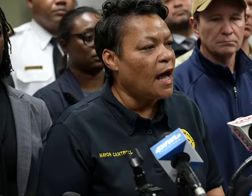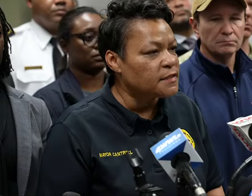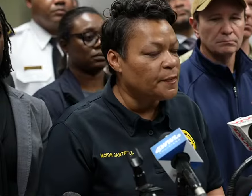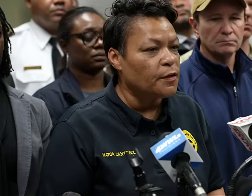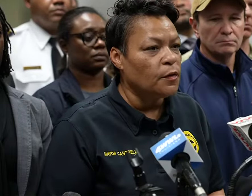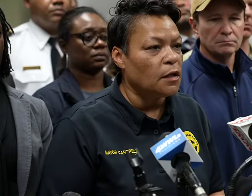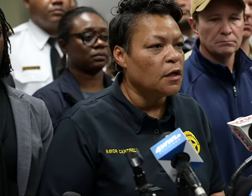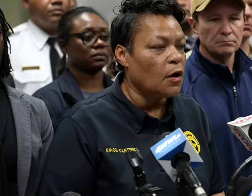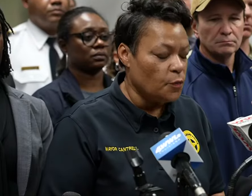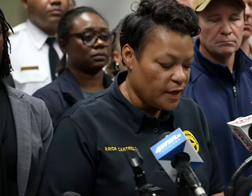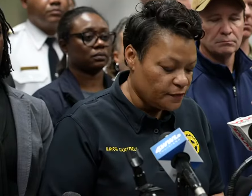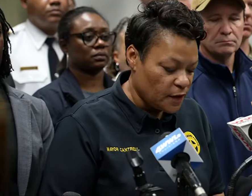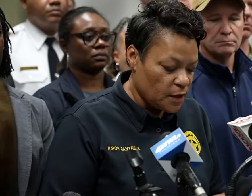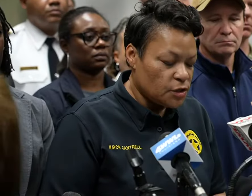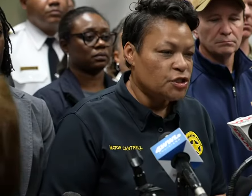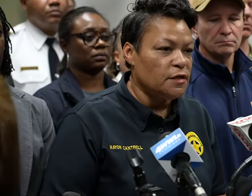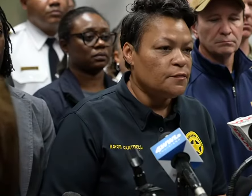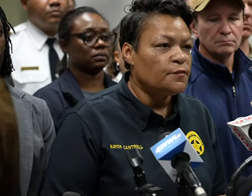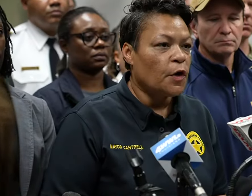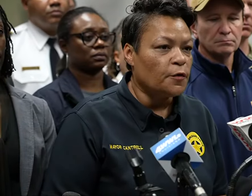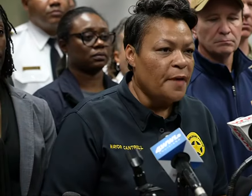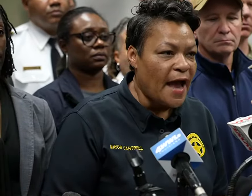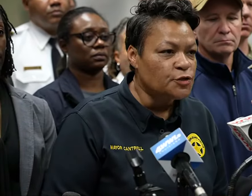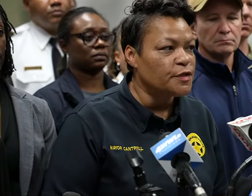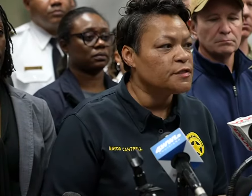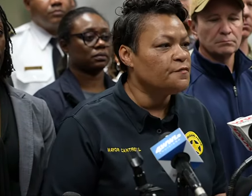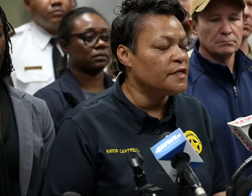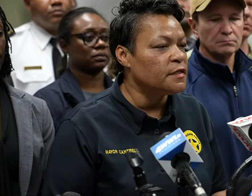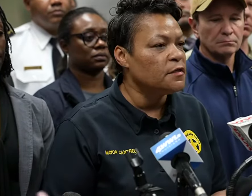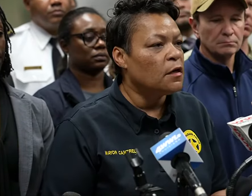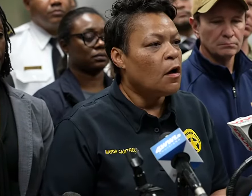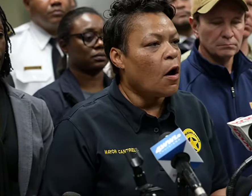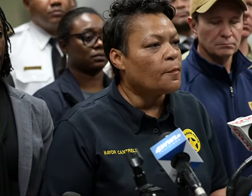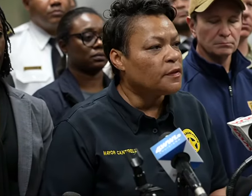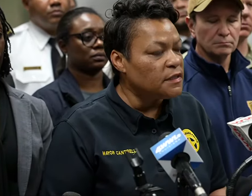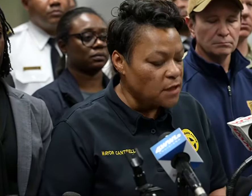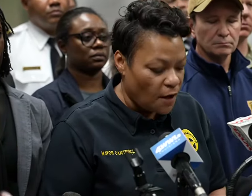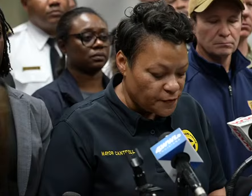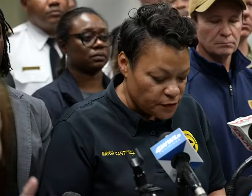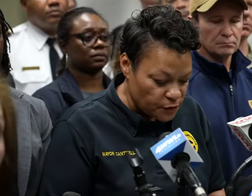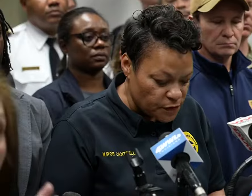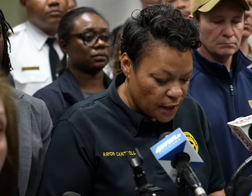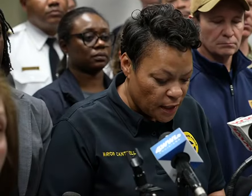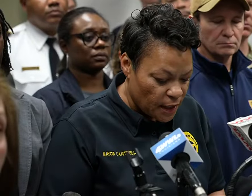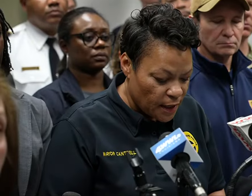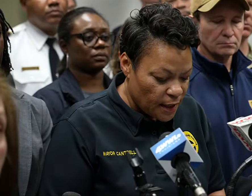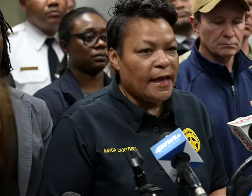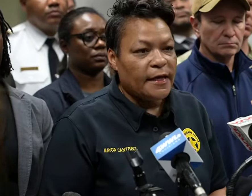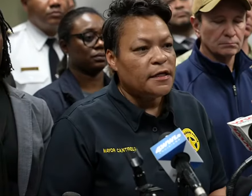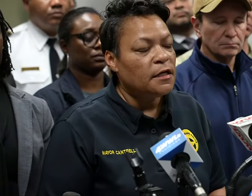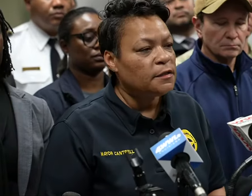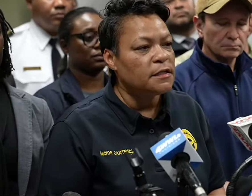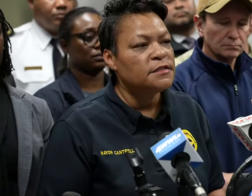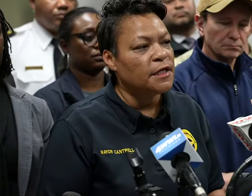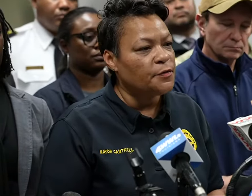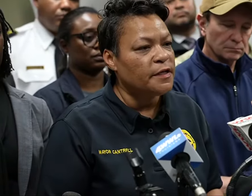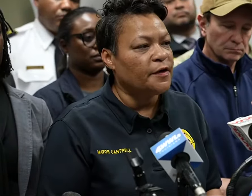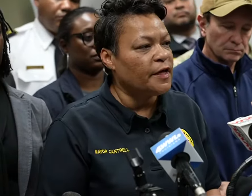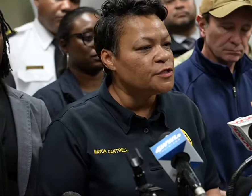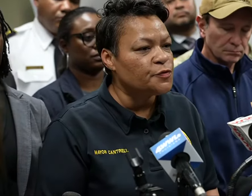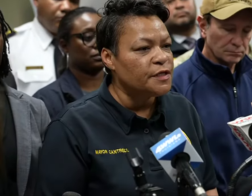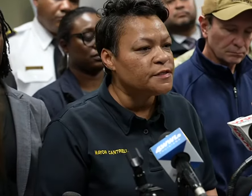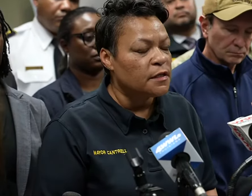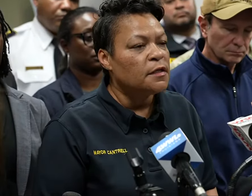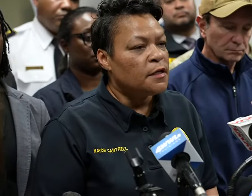the hospital along with Chief Kirkpatrick to visit our police officers, and considering